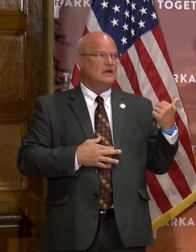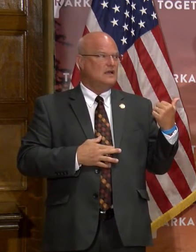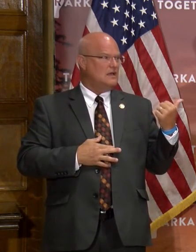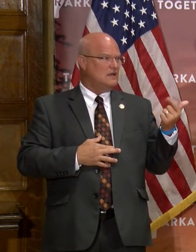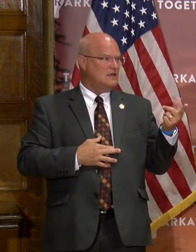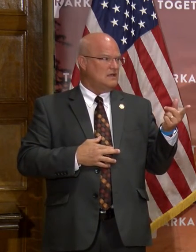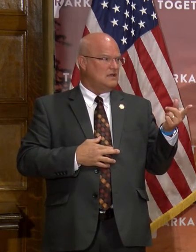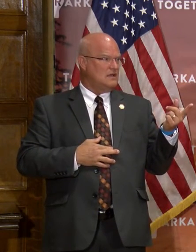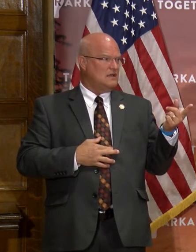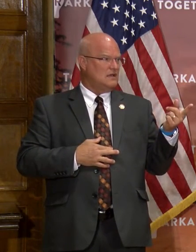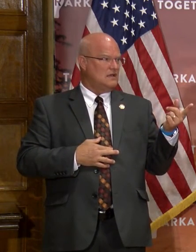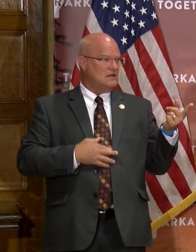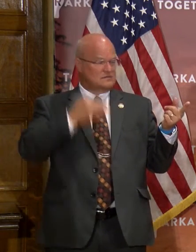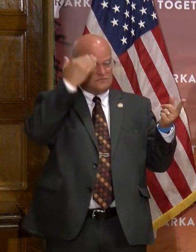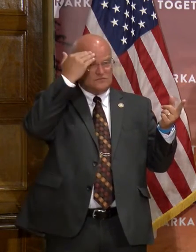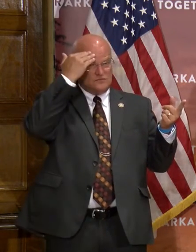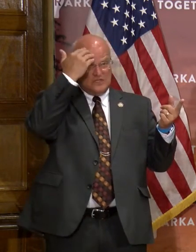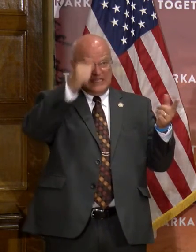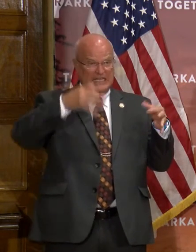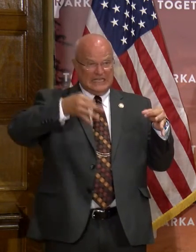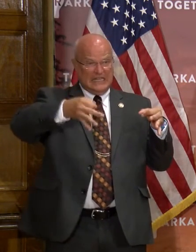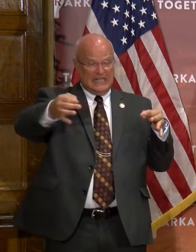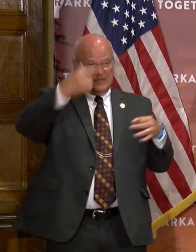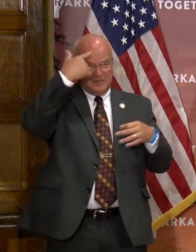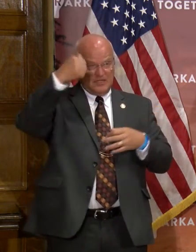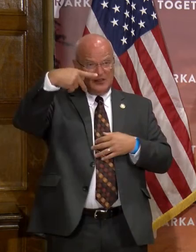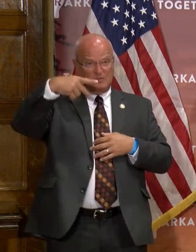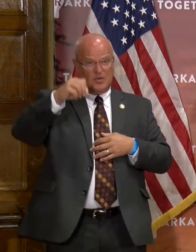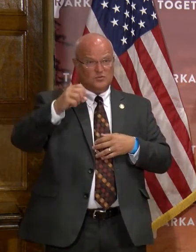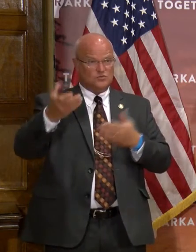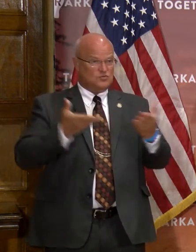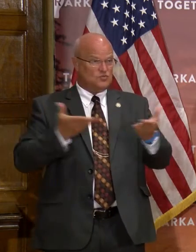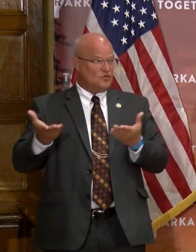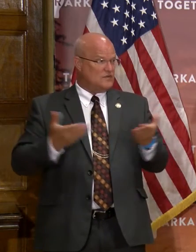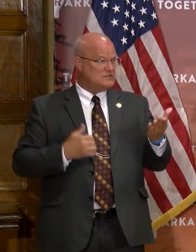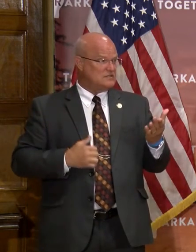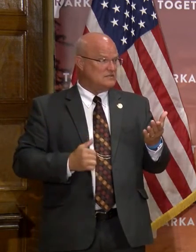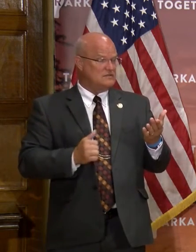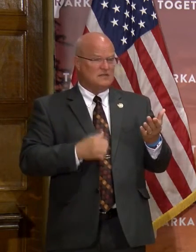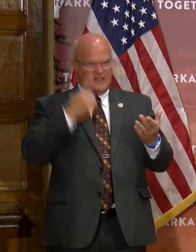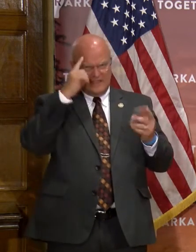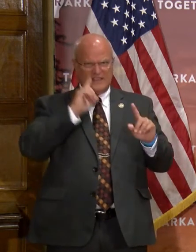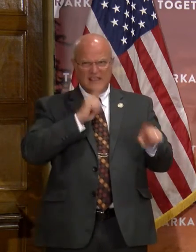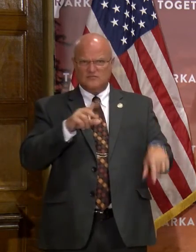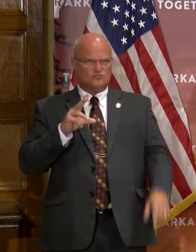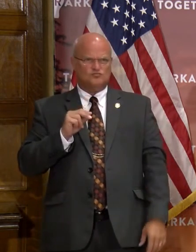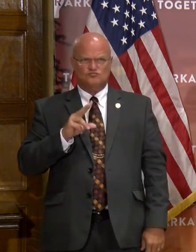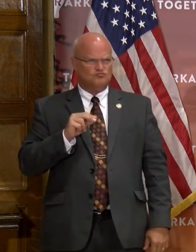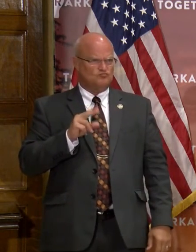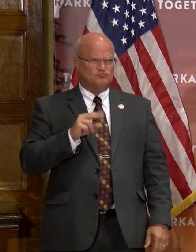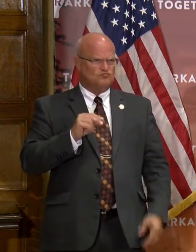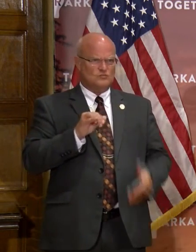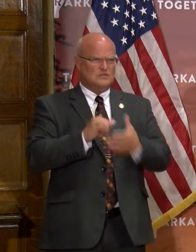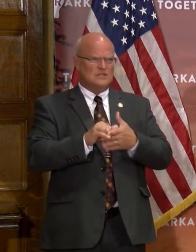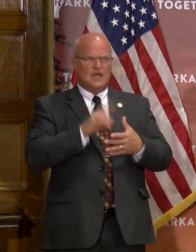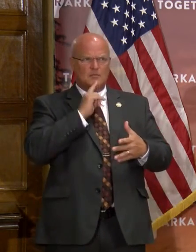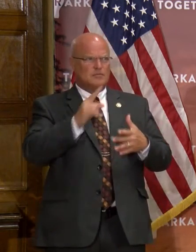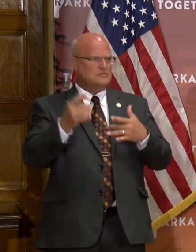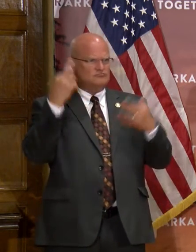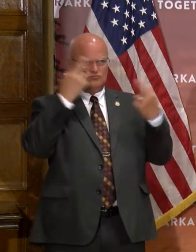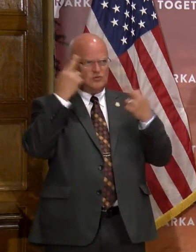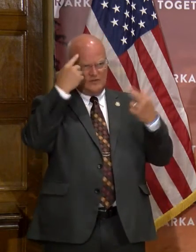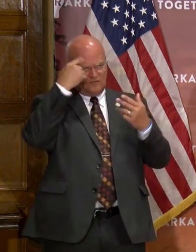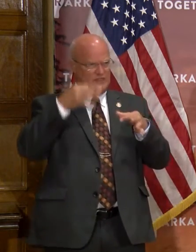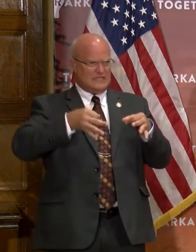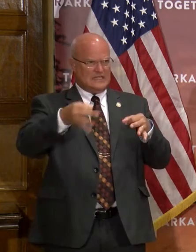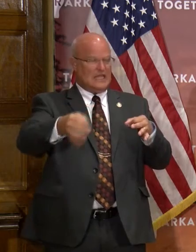Are you aware of any delays because of the Postal Service? And I think the answer is no. That hasn't been any reason